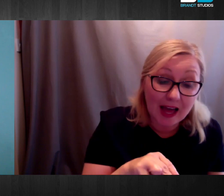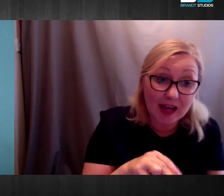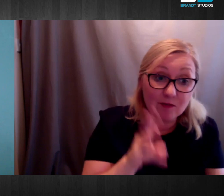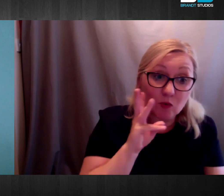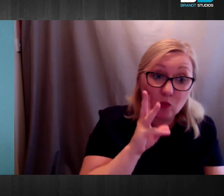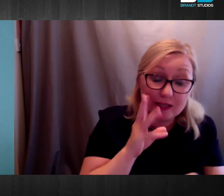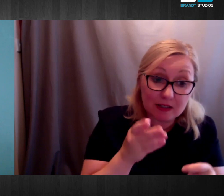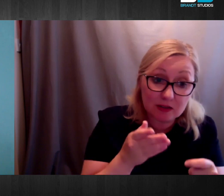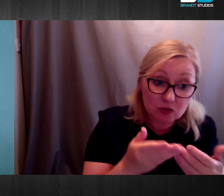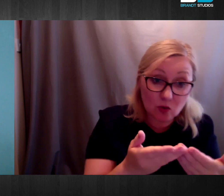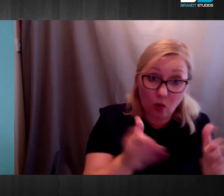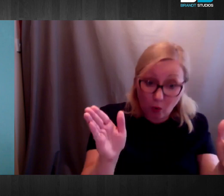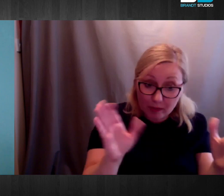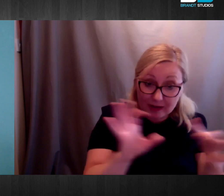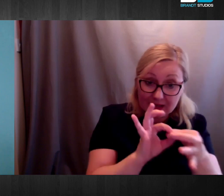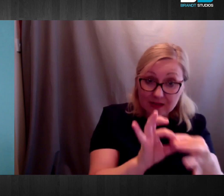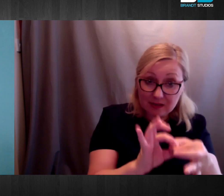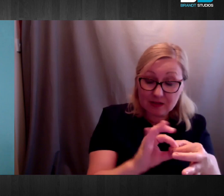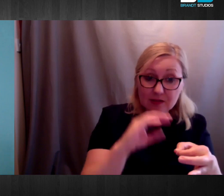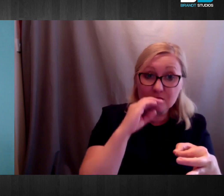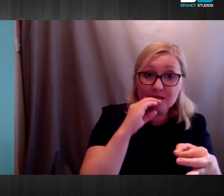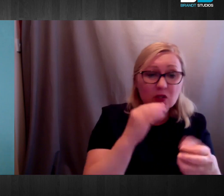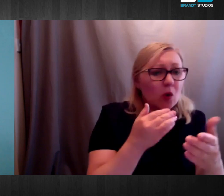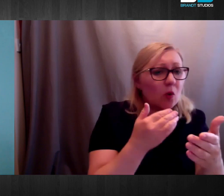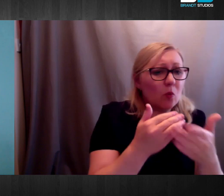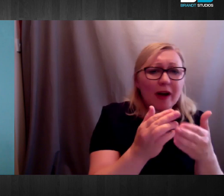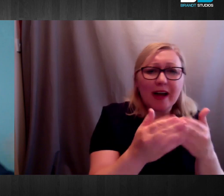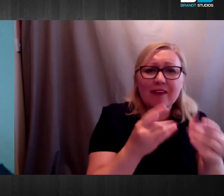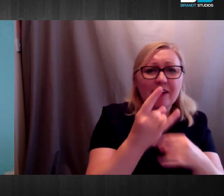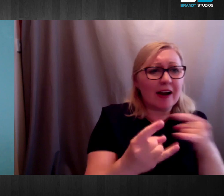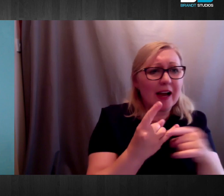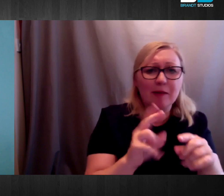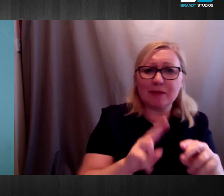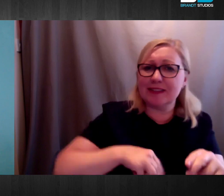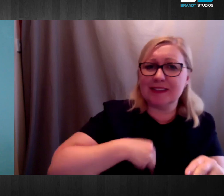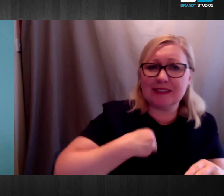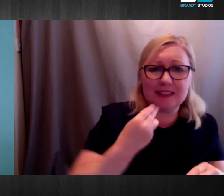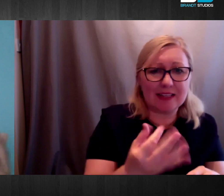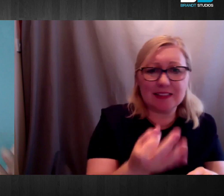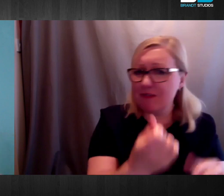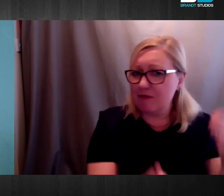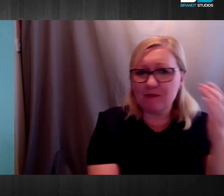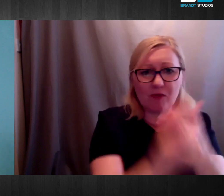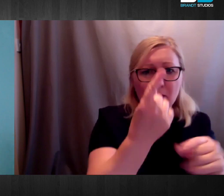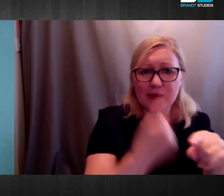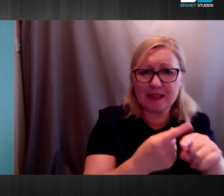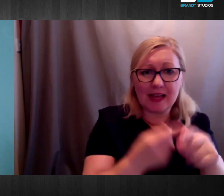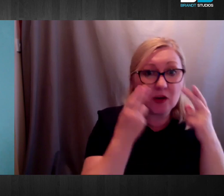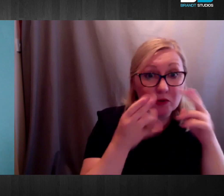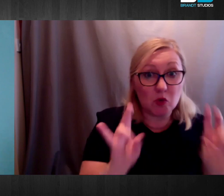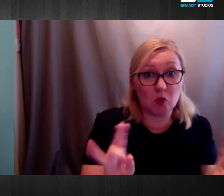rapid needs for everybody to respond. So a quick jaunt through everything. Thanks very